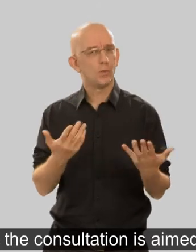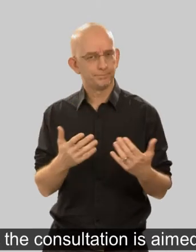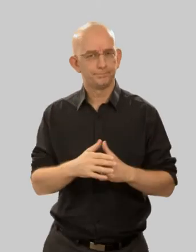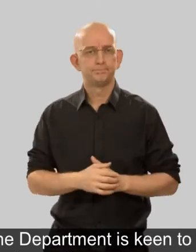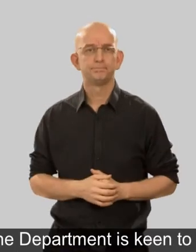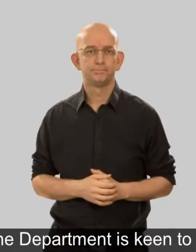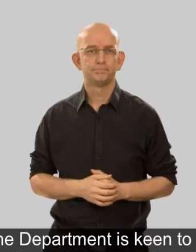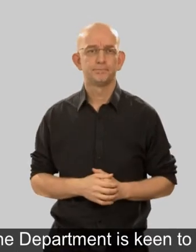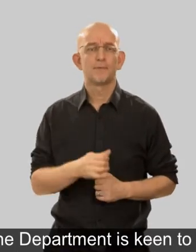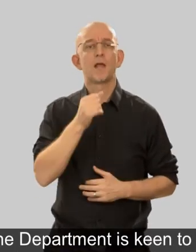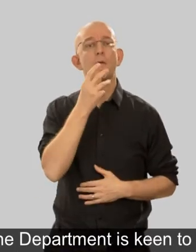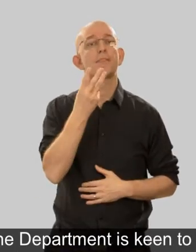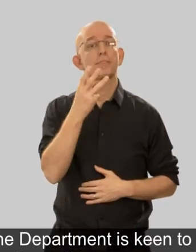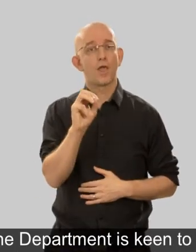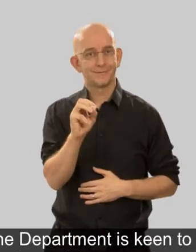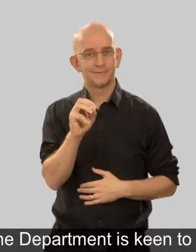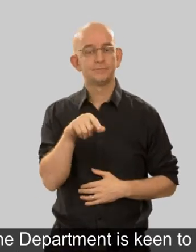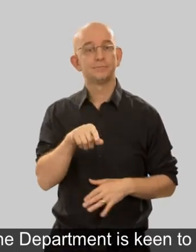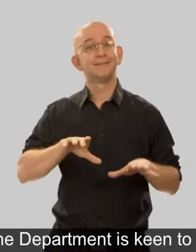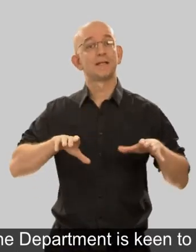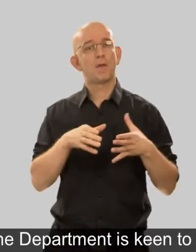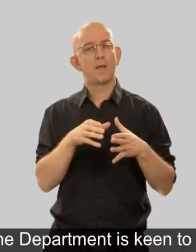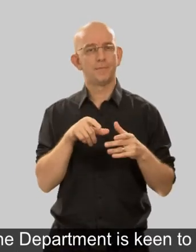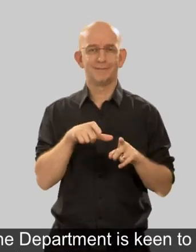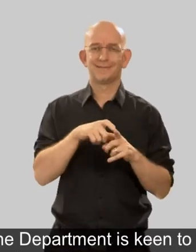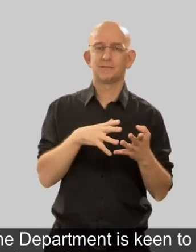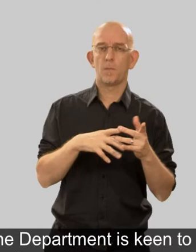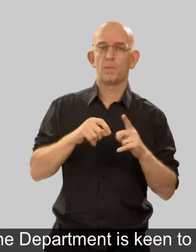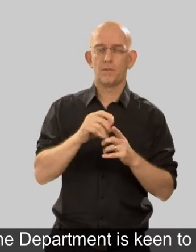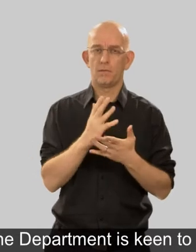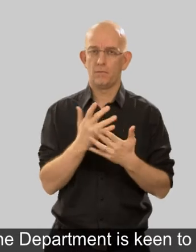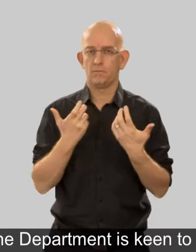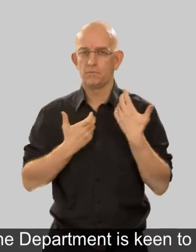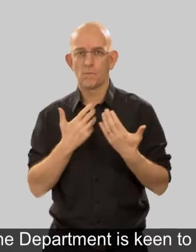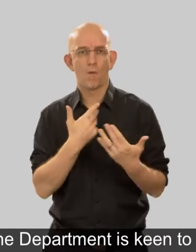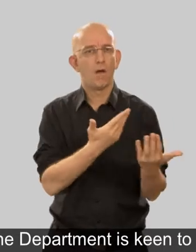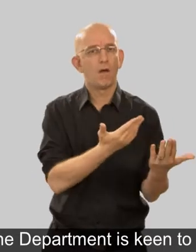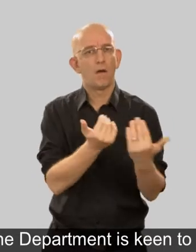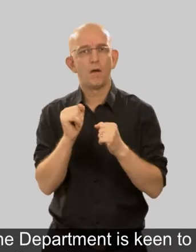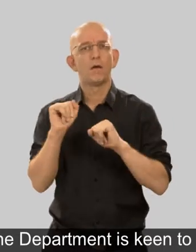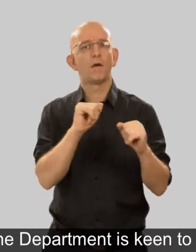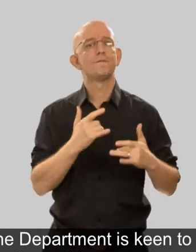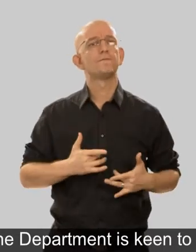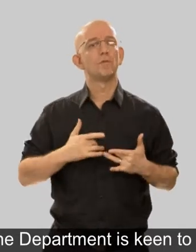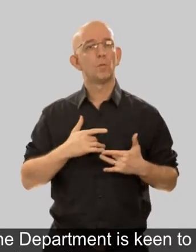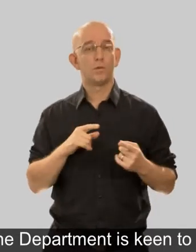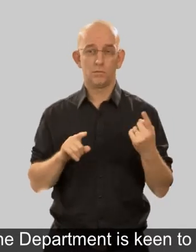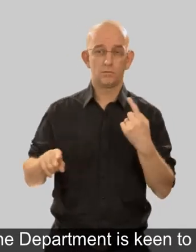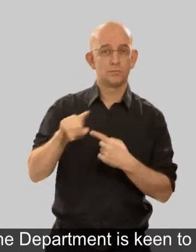Who the consultation is aimed at. Number 30. The Department is keen to hear views from all interested parties,